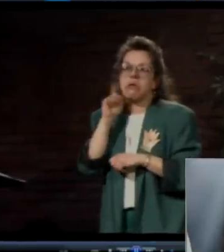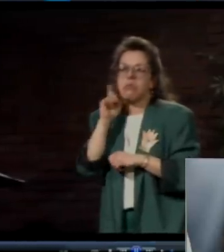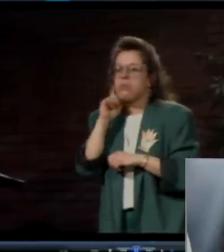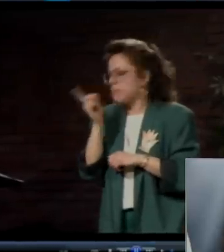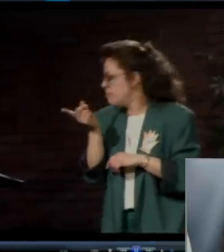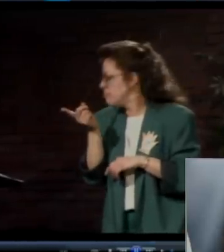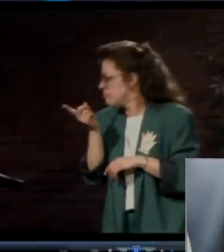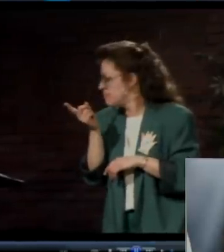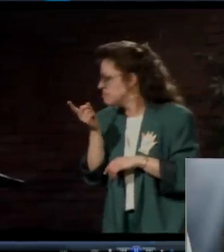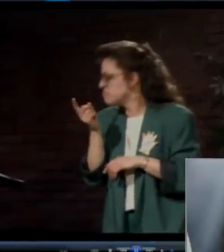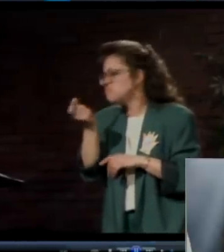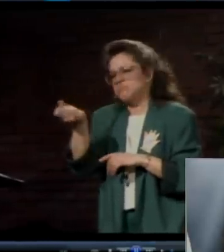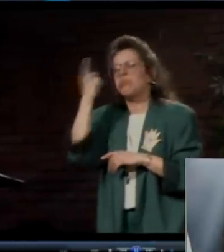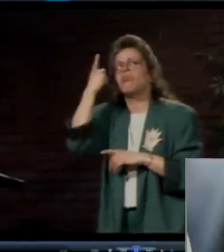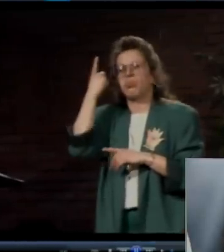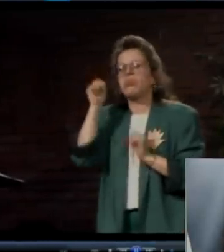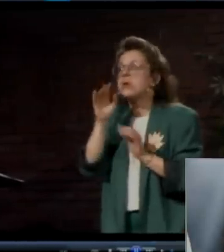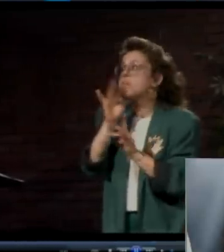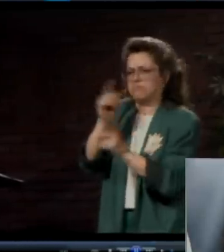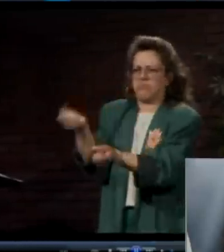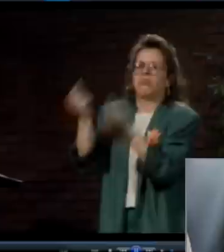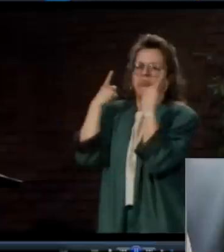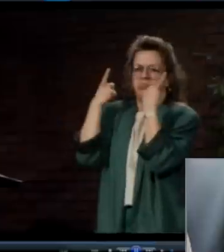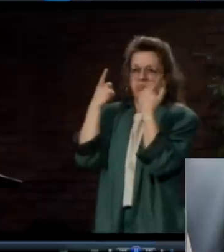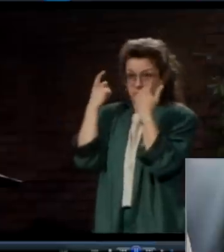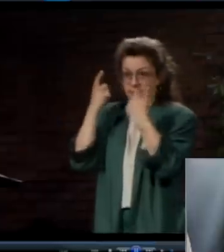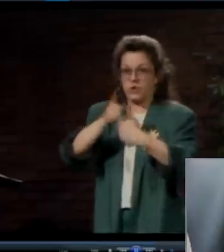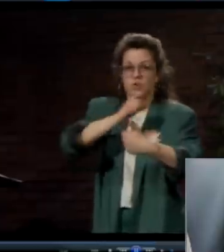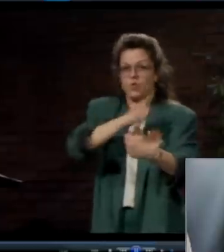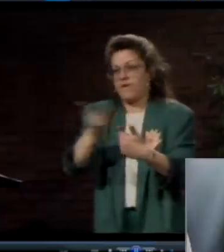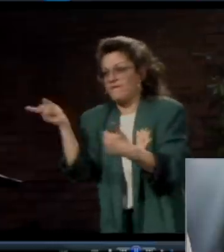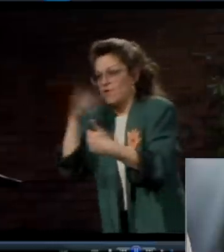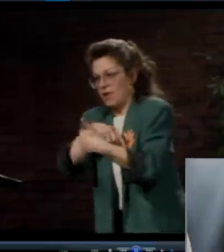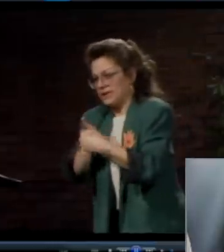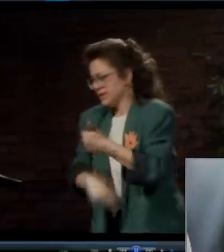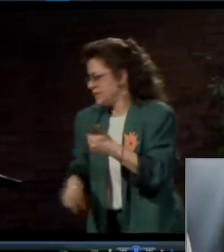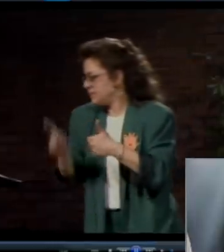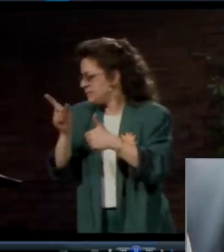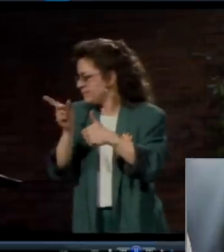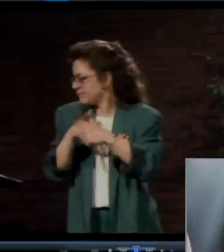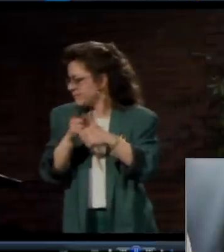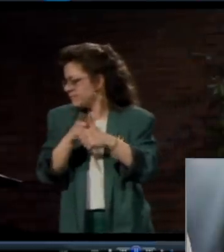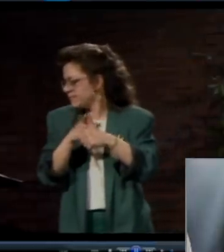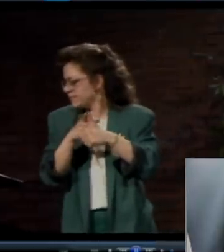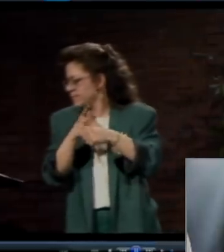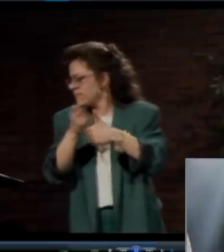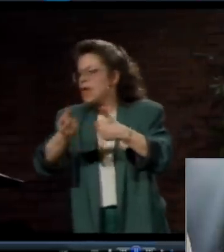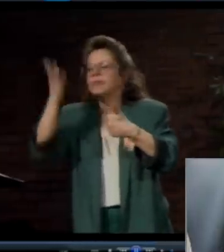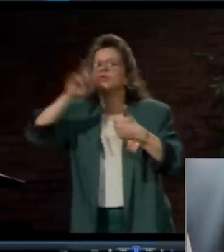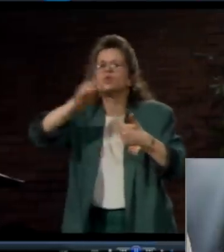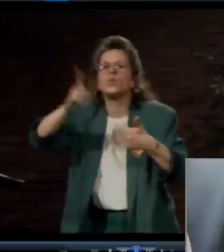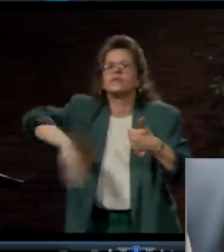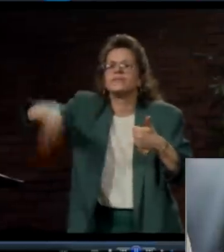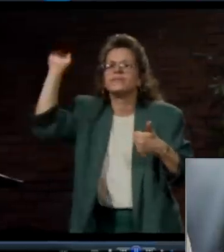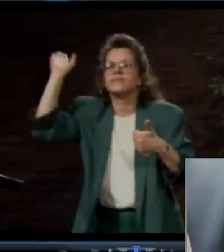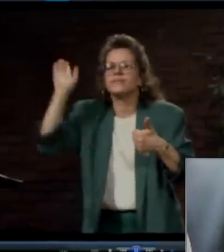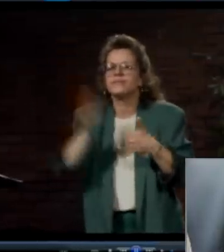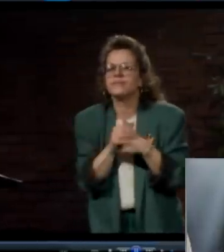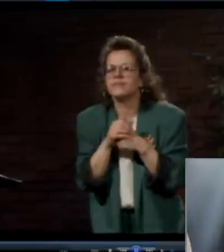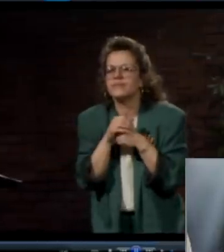hearing aid or hearing device, are you going to assume that they can speak? True or